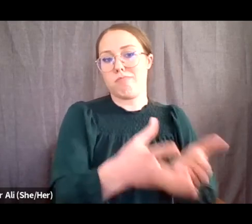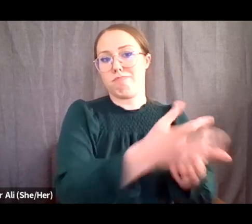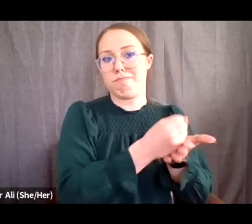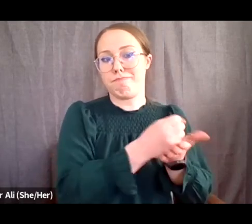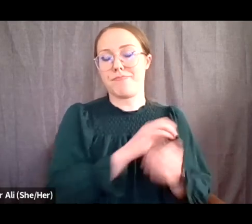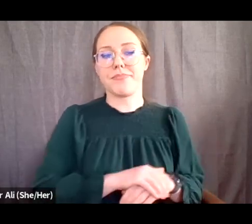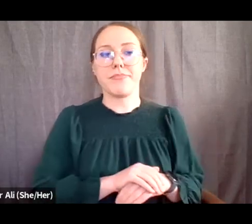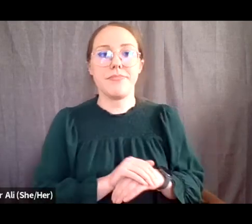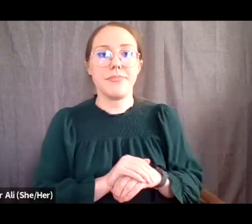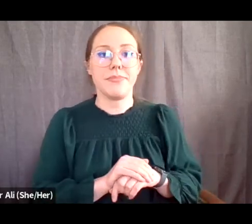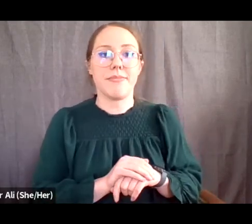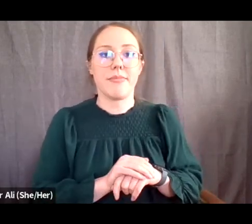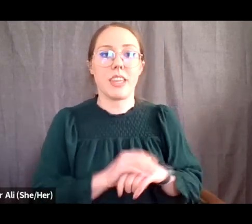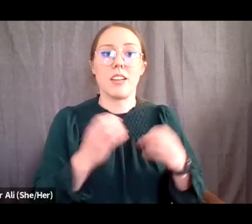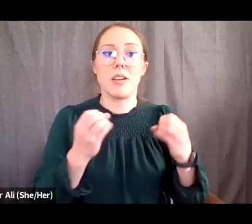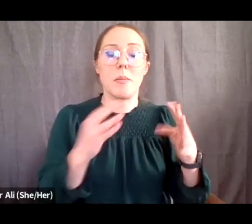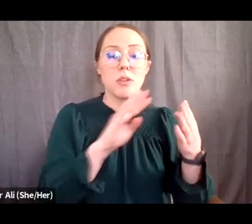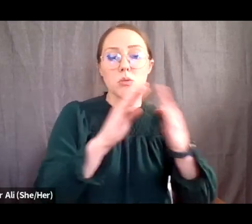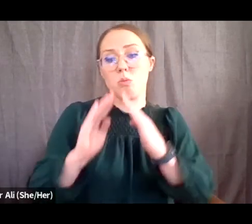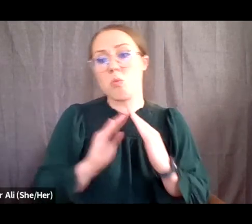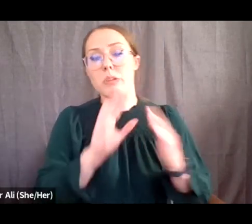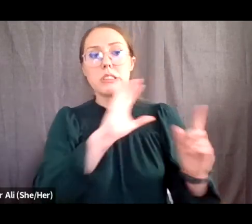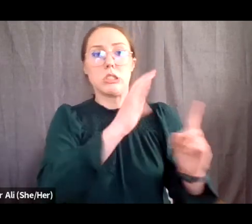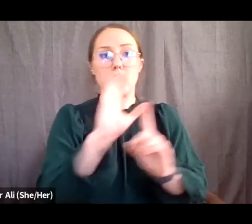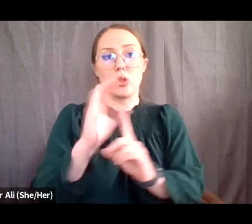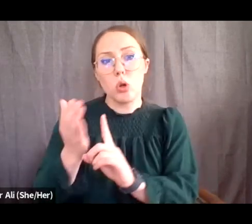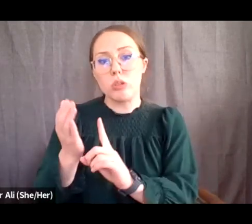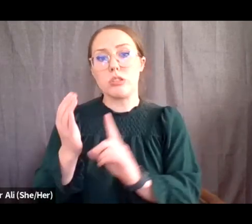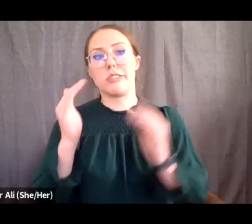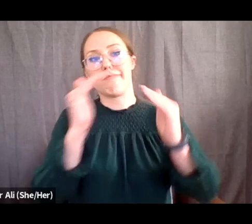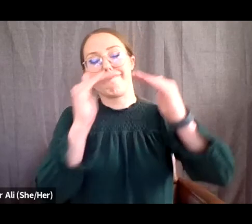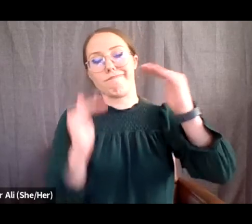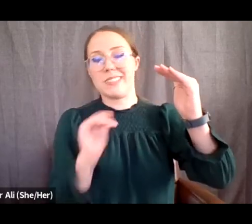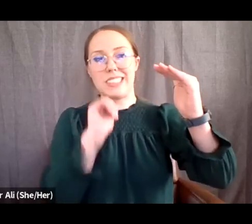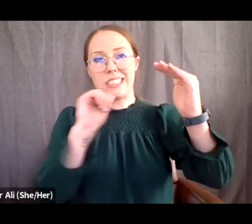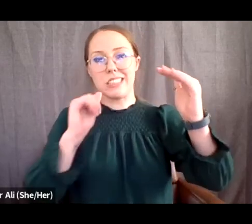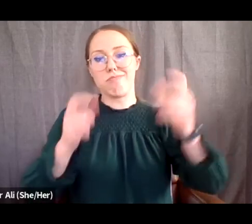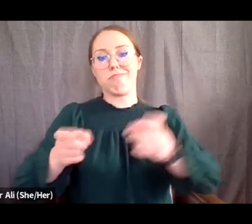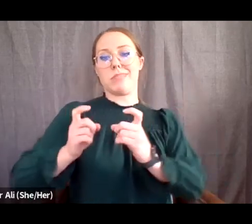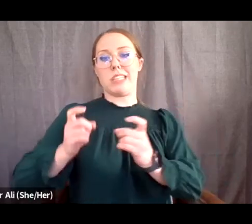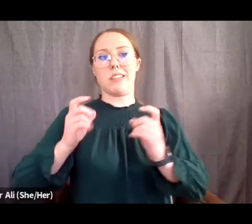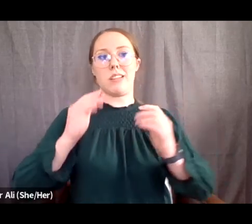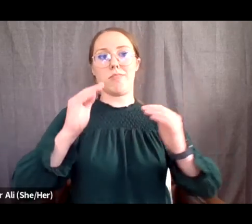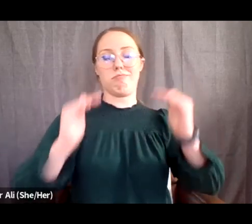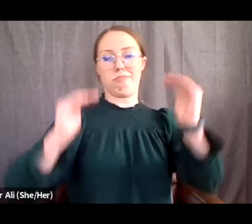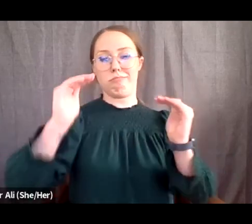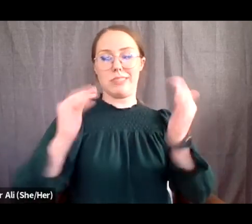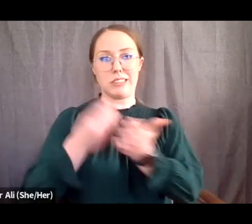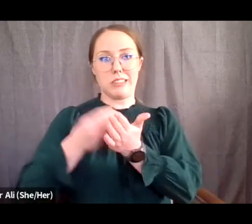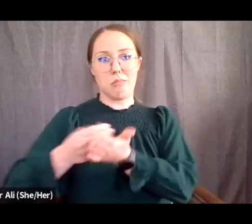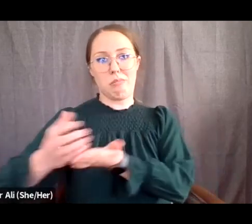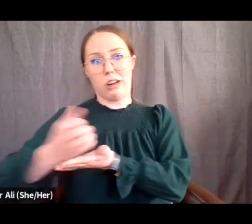hold the very history of communities and cultures that have been disenfranchised, and that is why we must protect